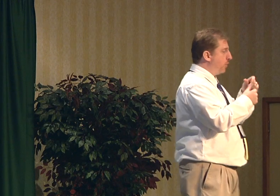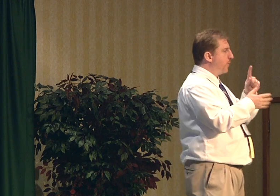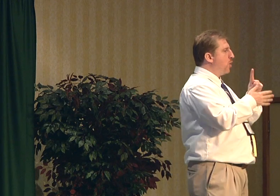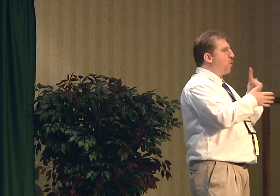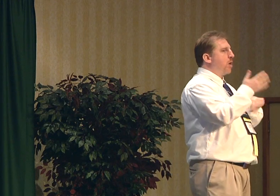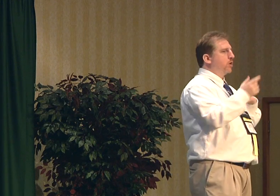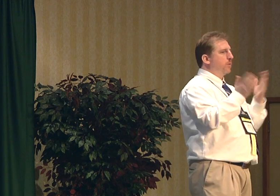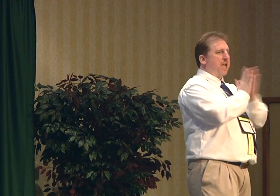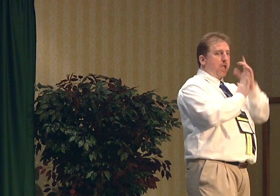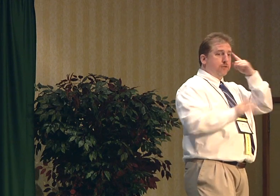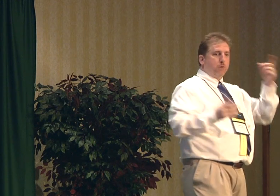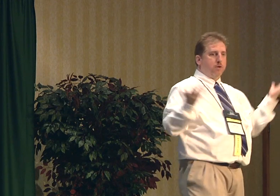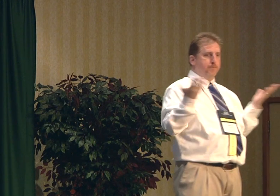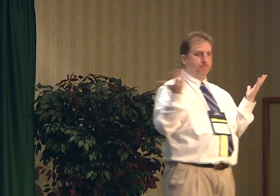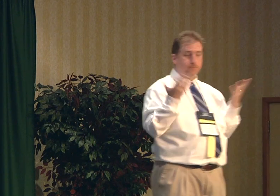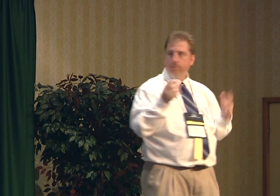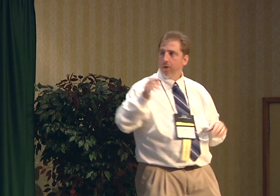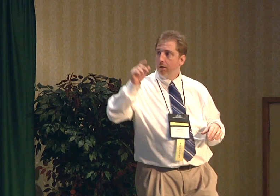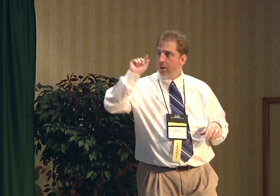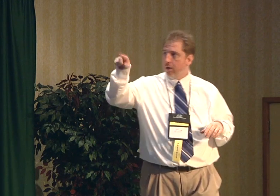Remember, when we wrote the letter, what did we ask for?